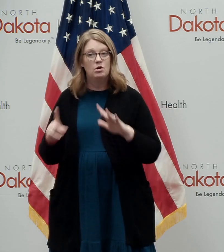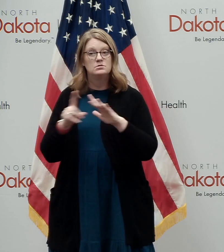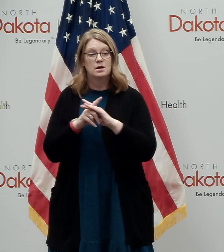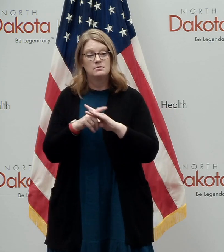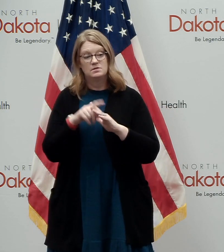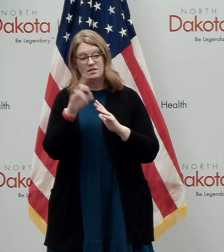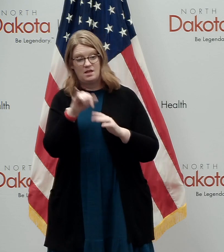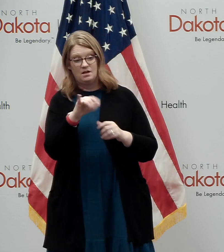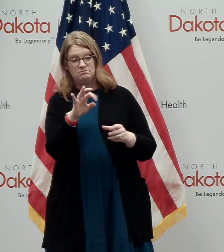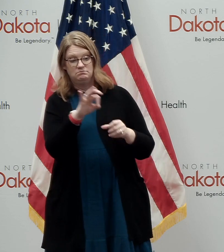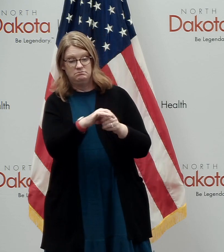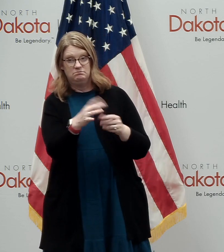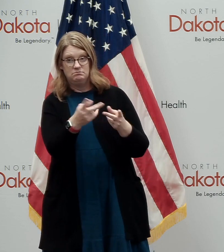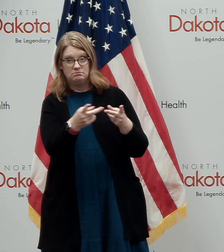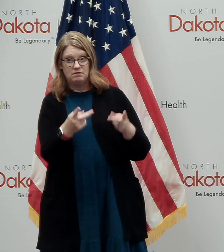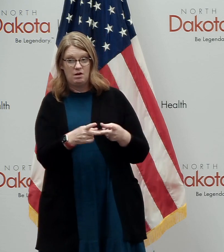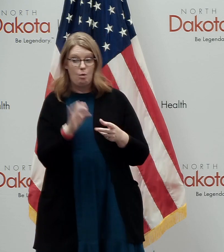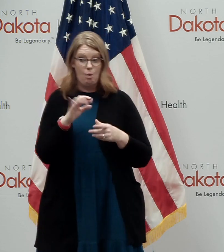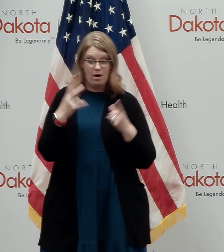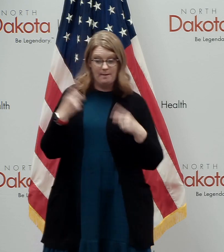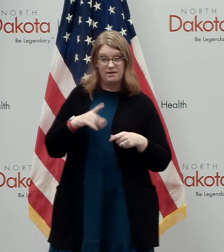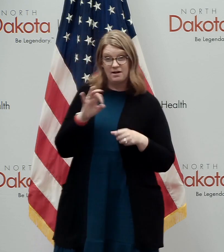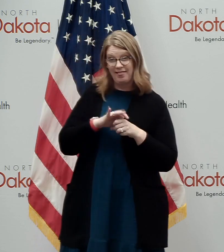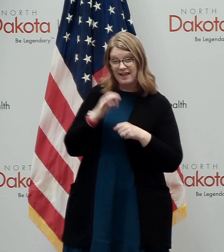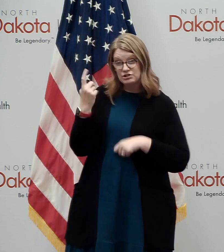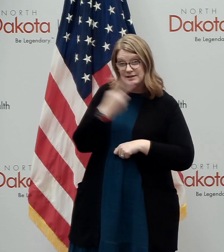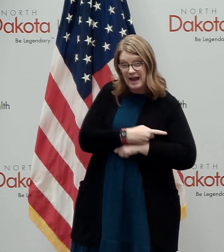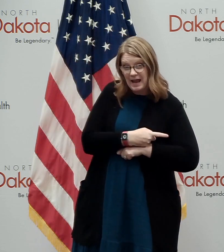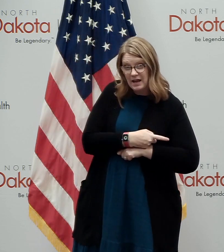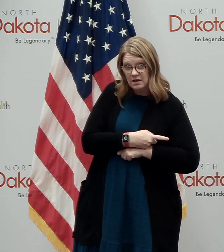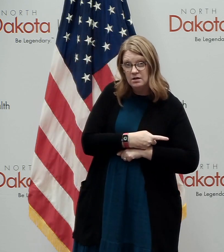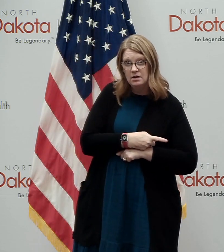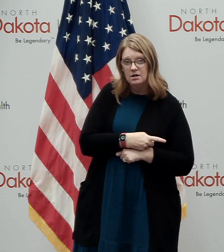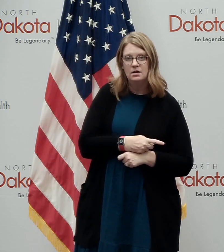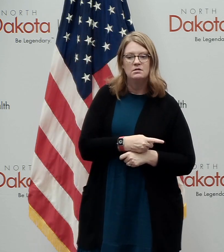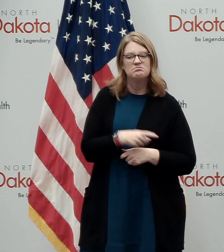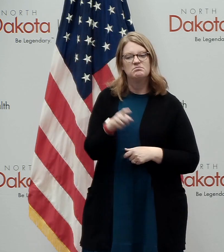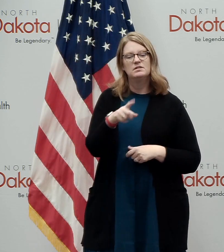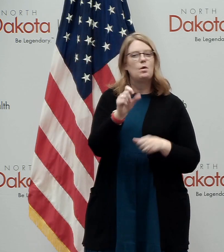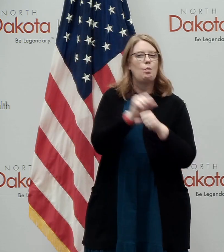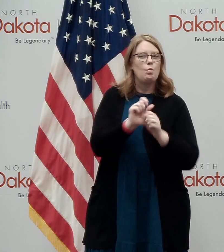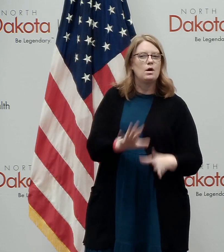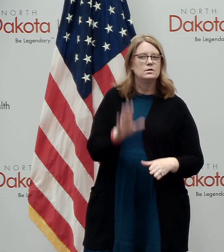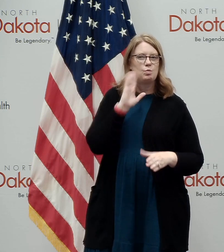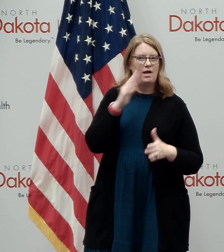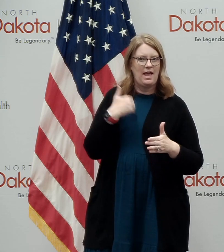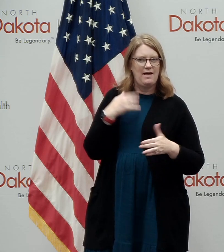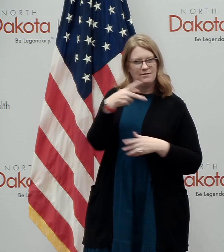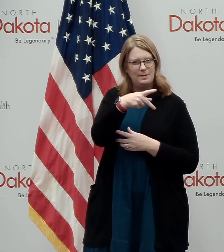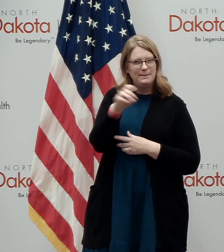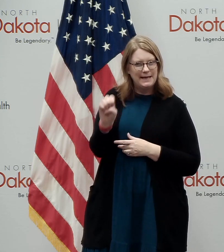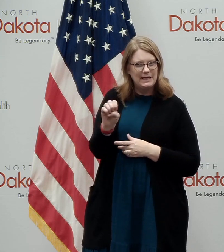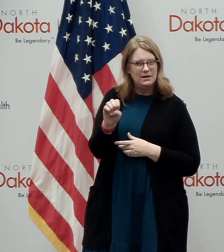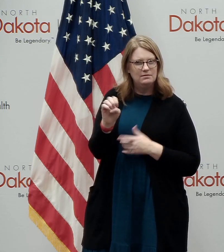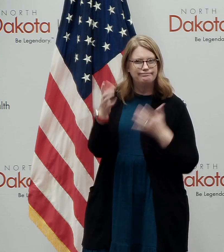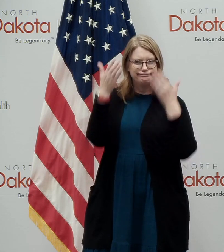locations or voting on election day. Plus, we have